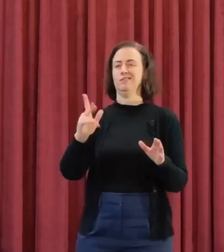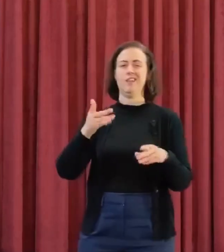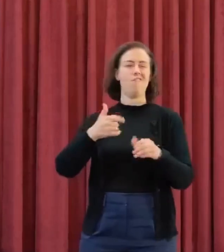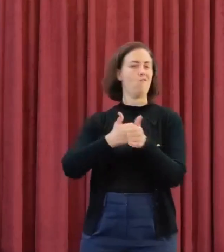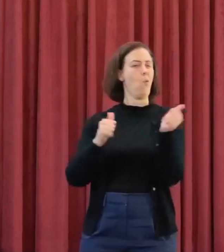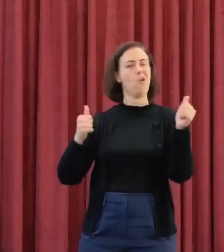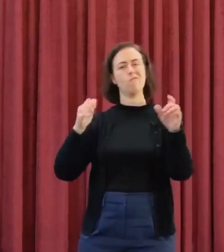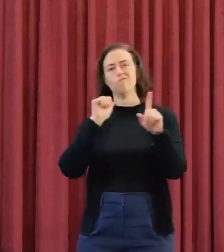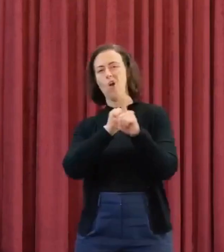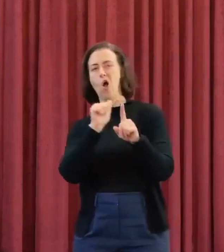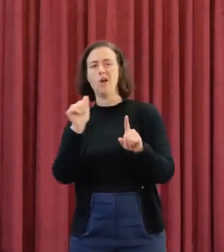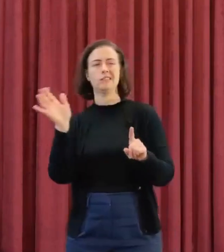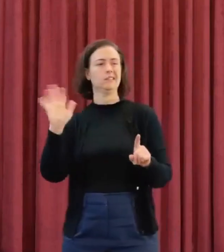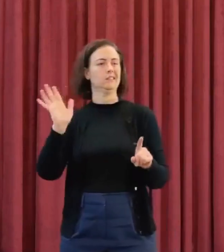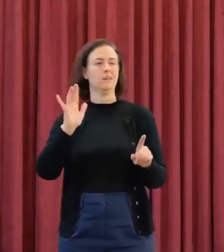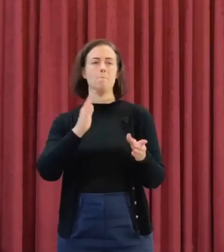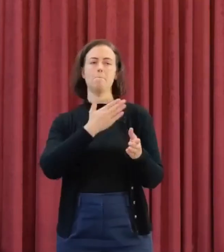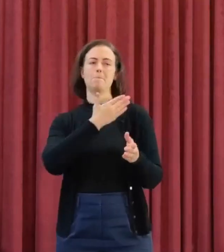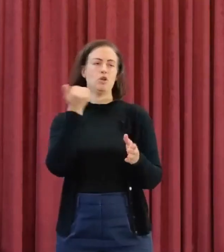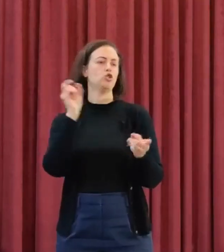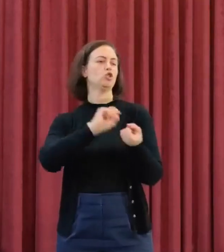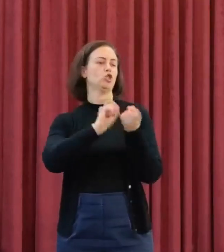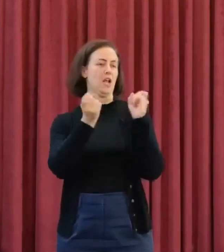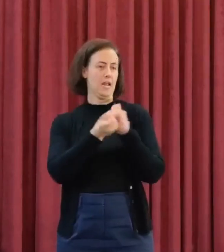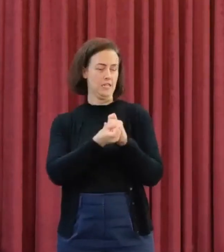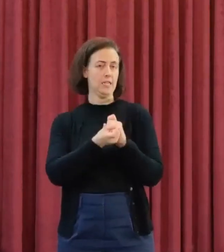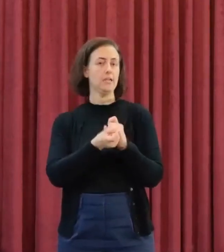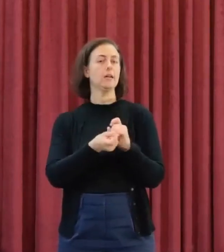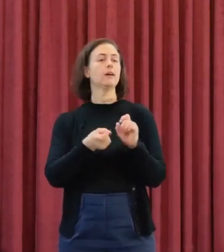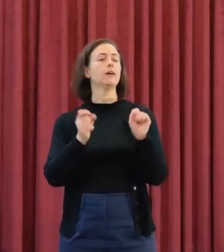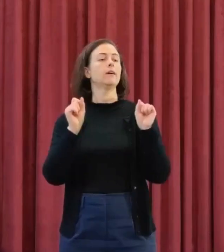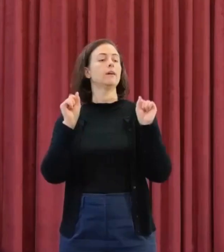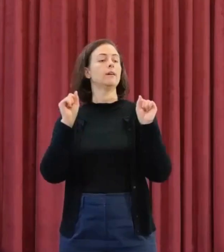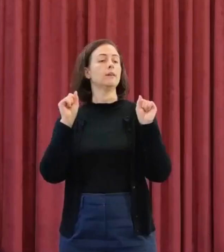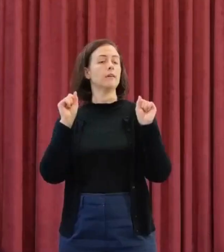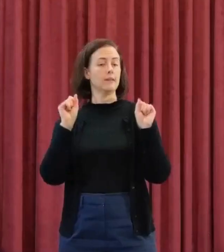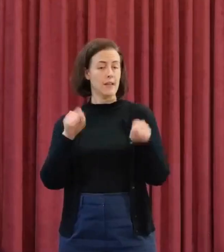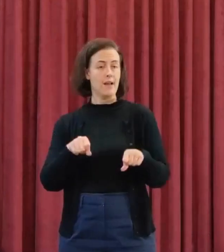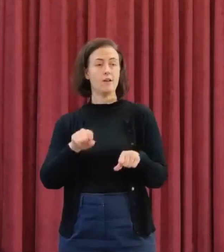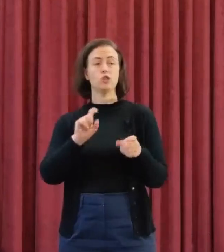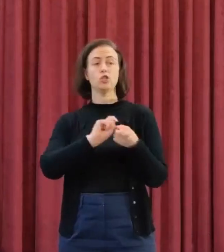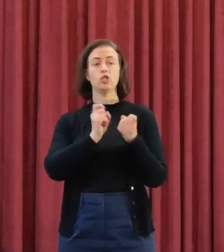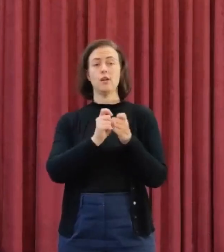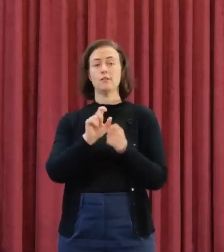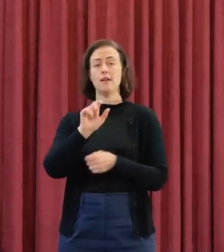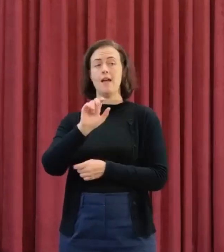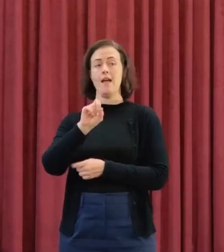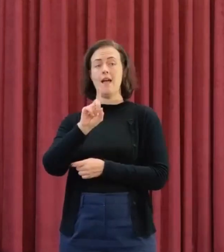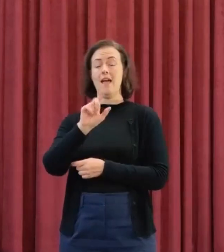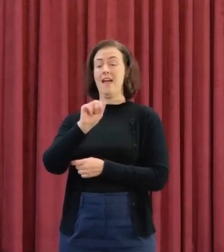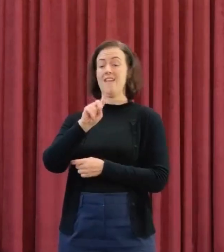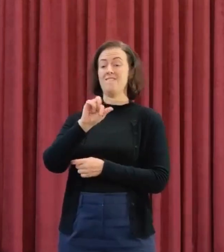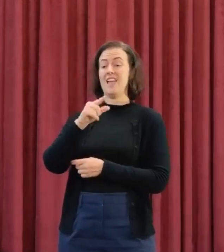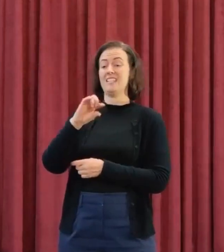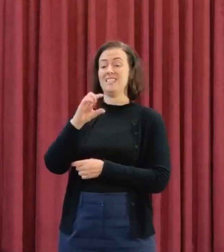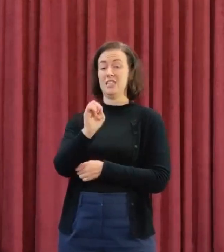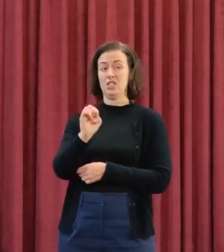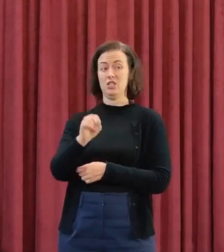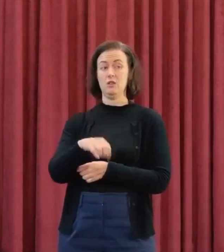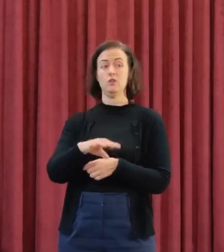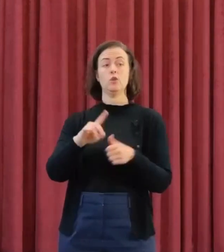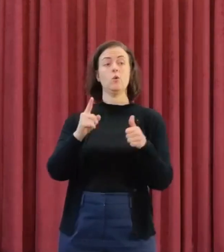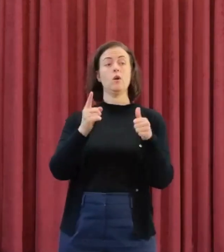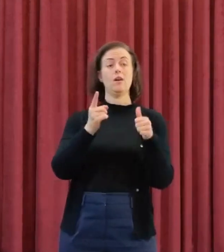this changes so that you can change from Medicare Advantage to original Medicare, but not from